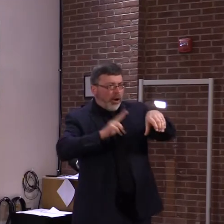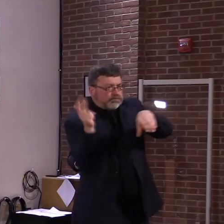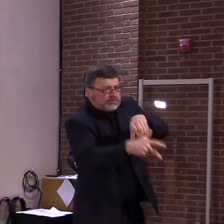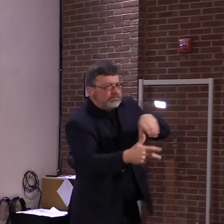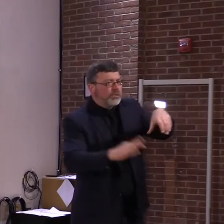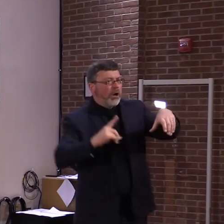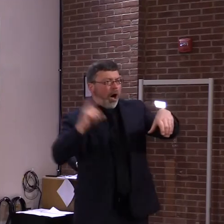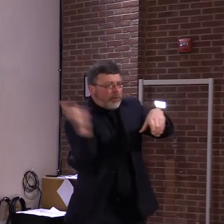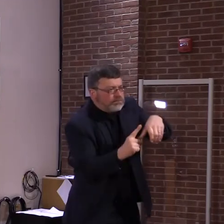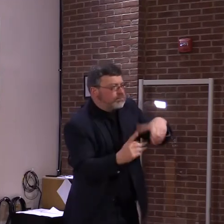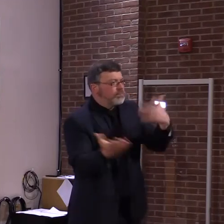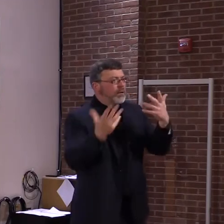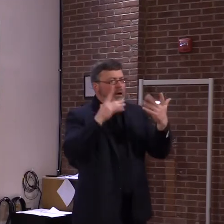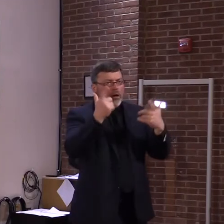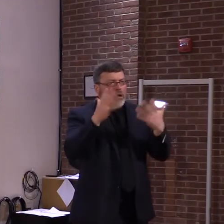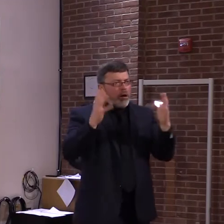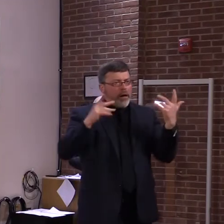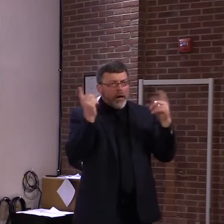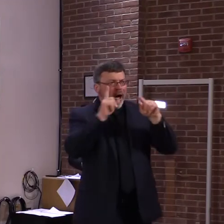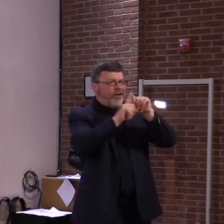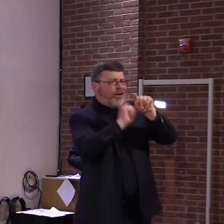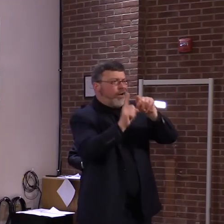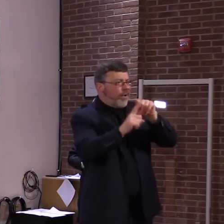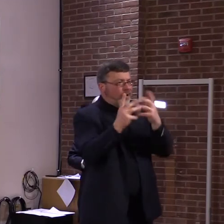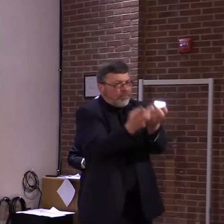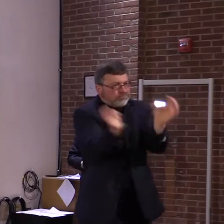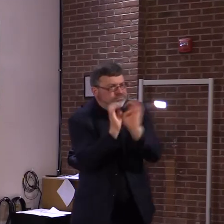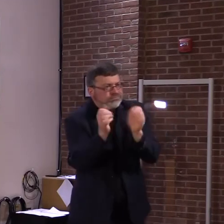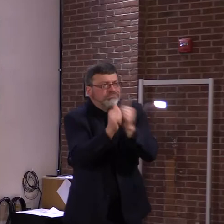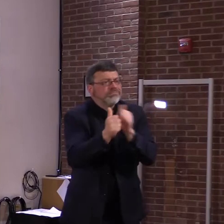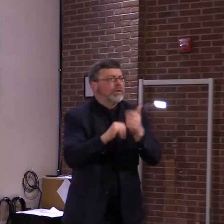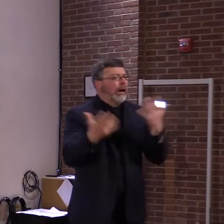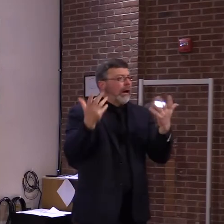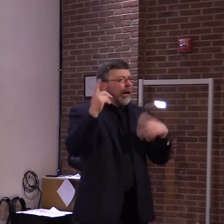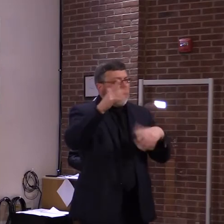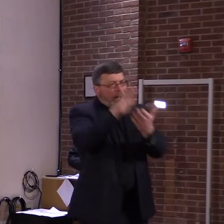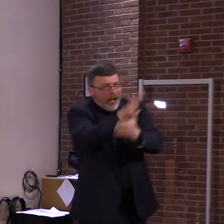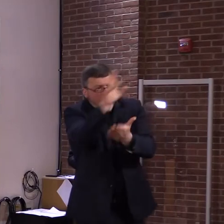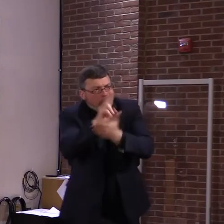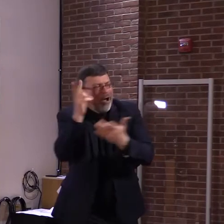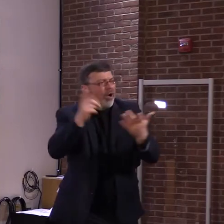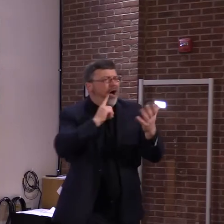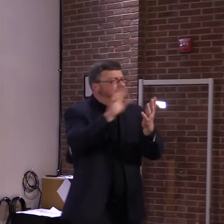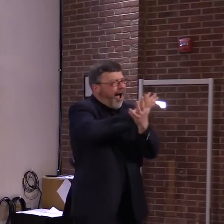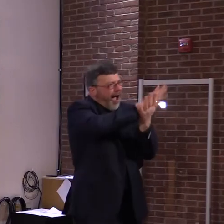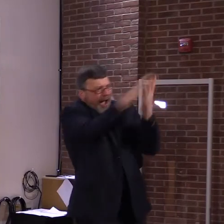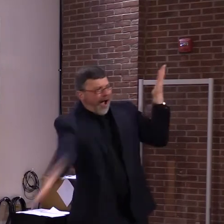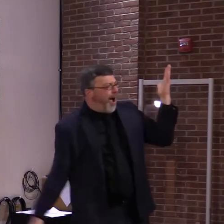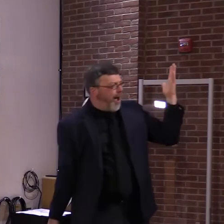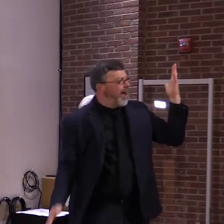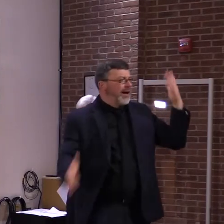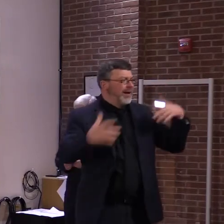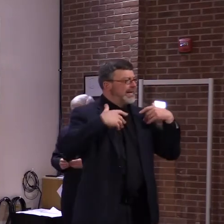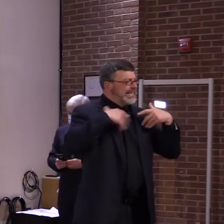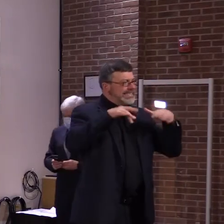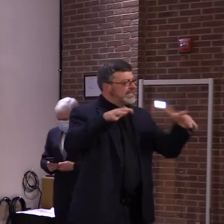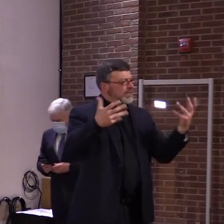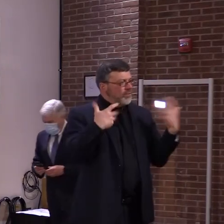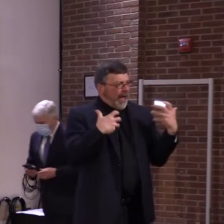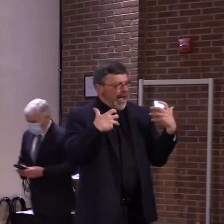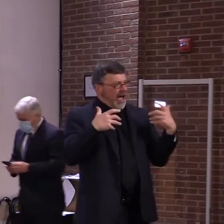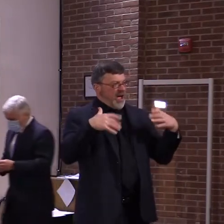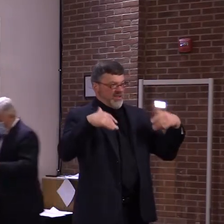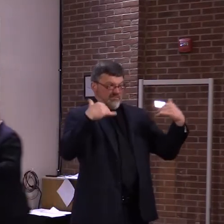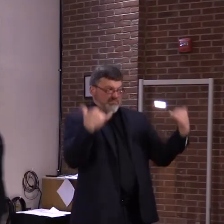just try different ways to get people vaccinated. So this is a big week. Secretary